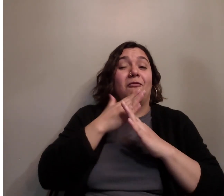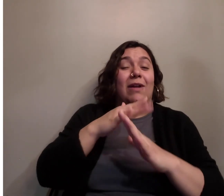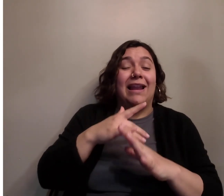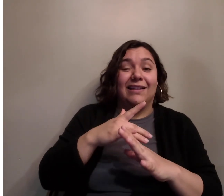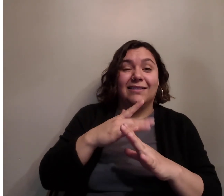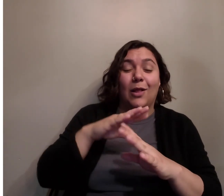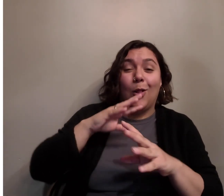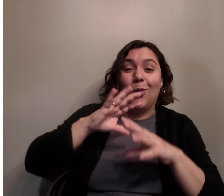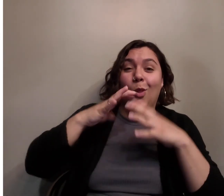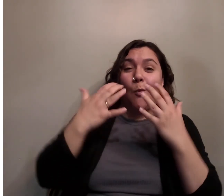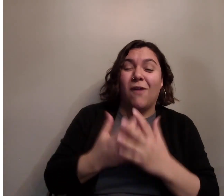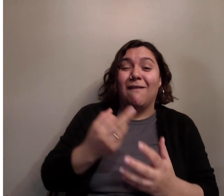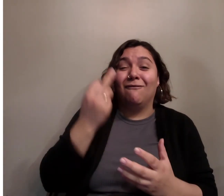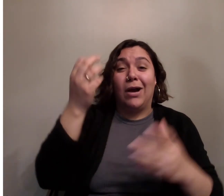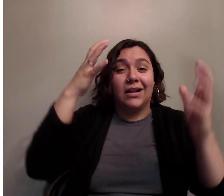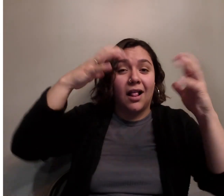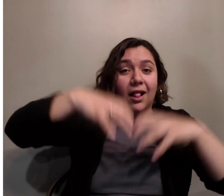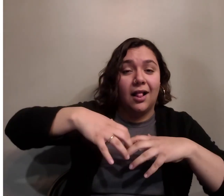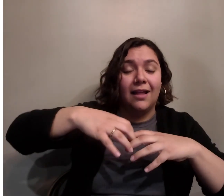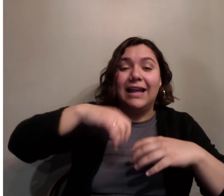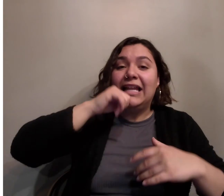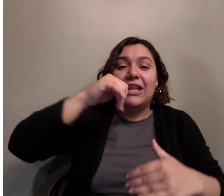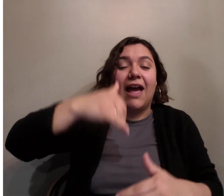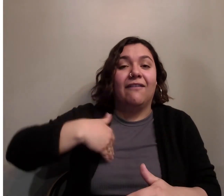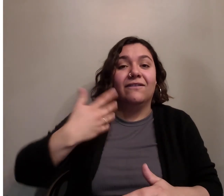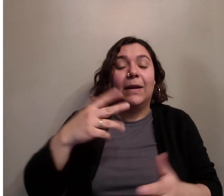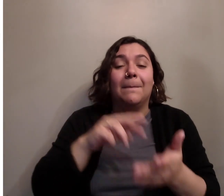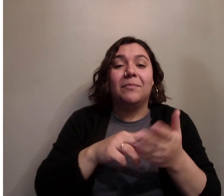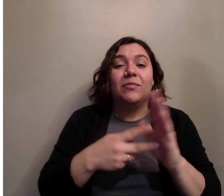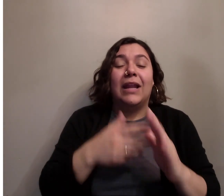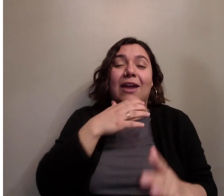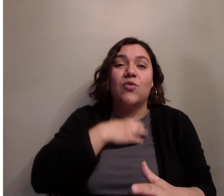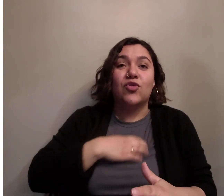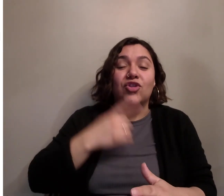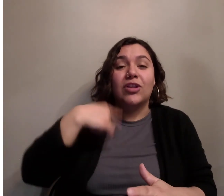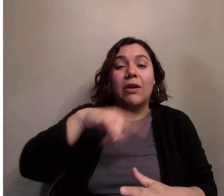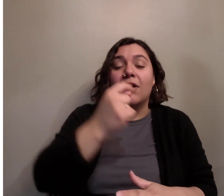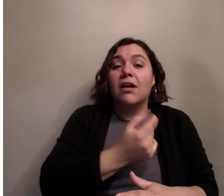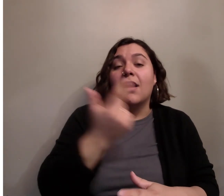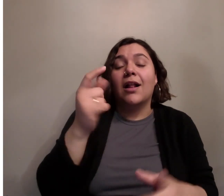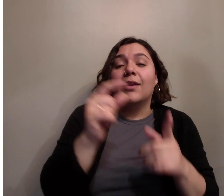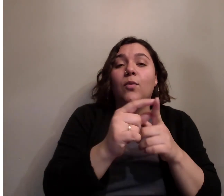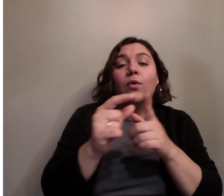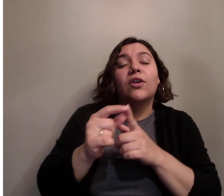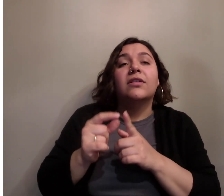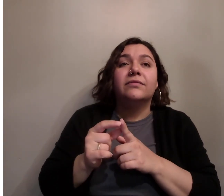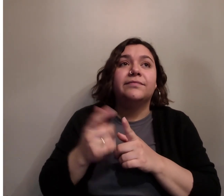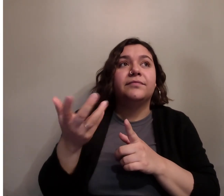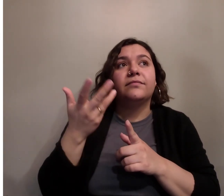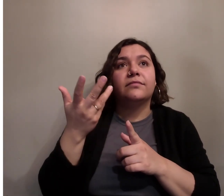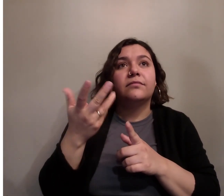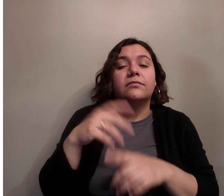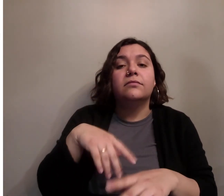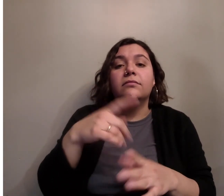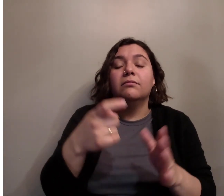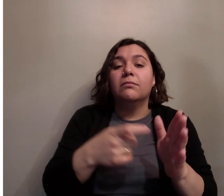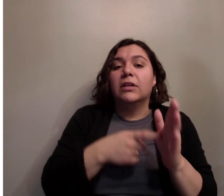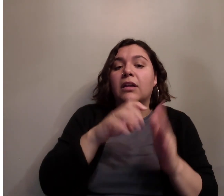from fucking crumbling, basically. Right. That there is no such, I really wish they would get rid of these